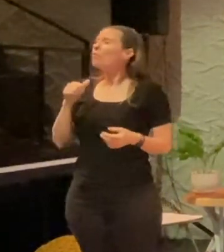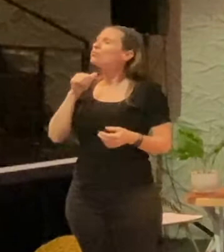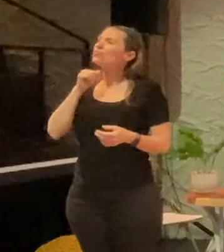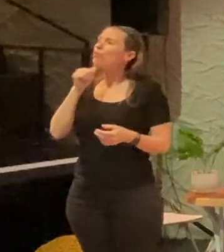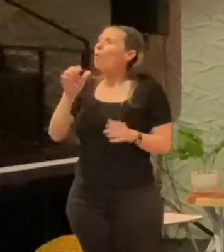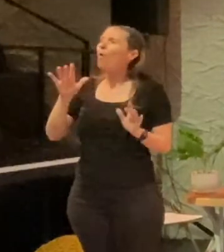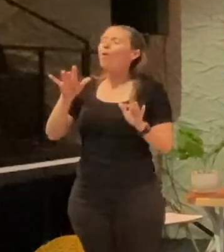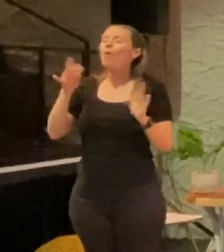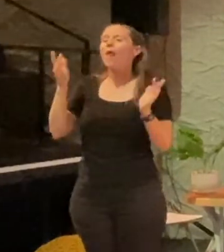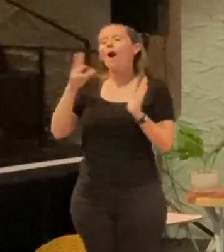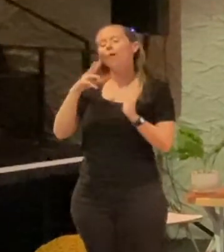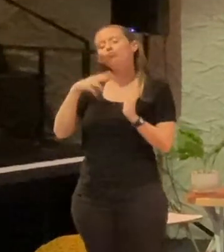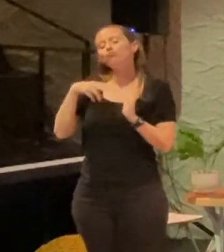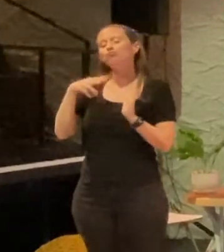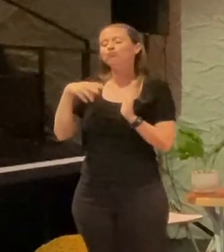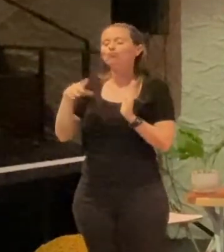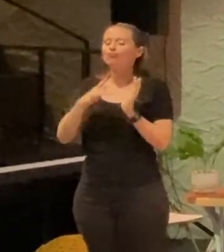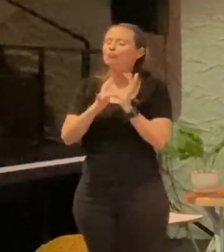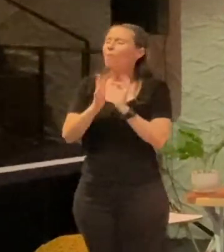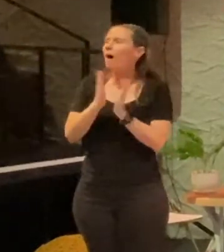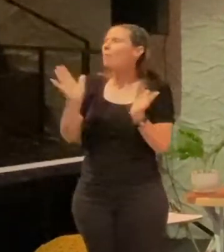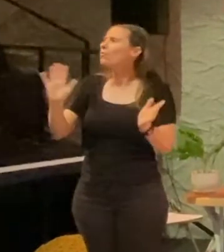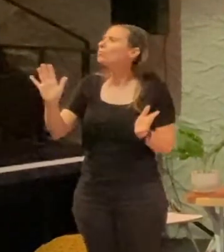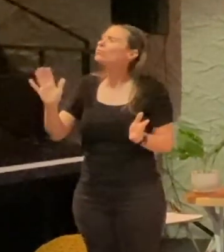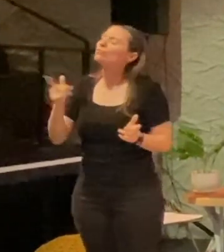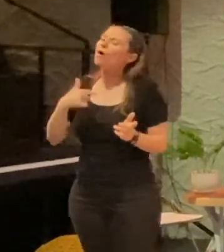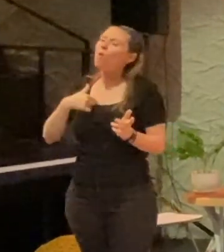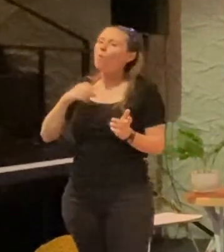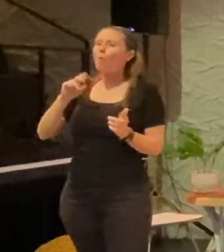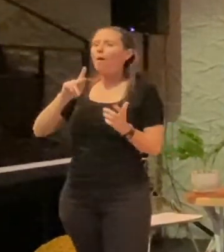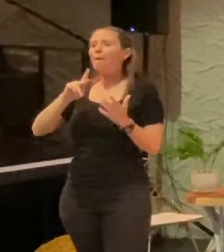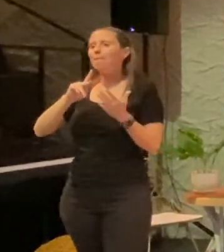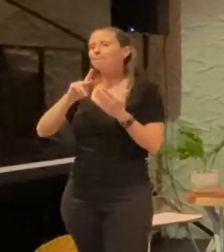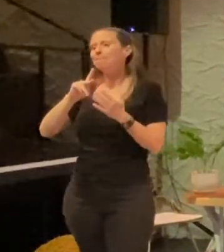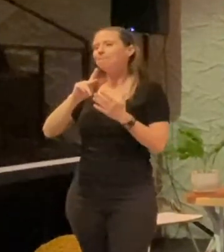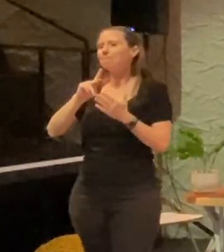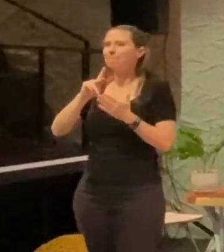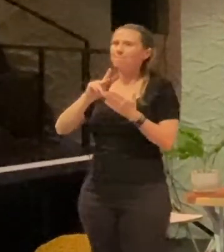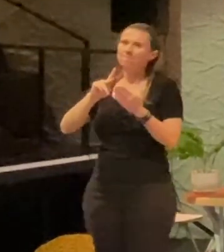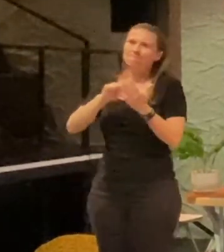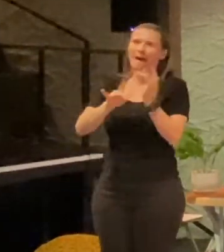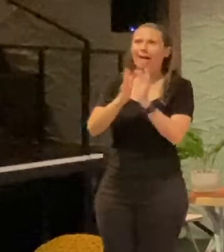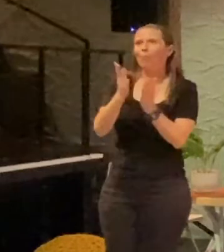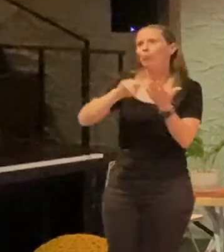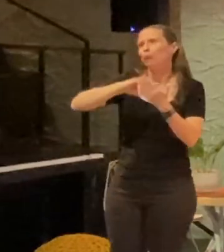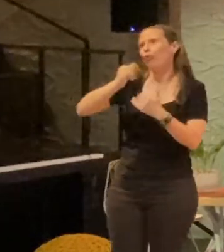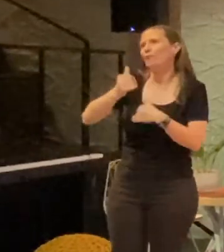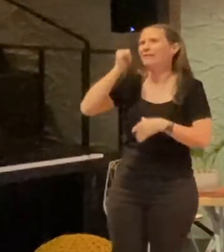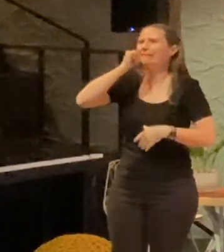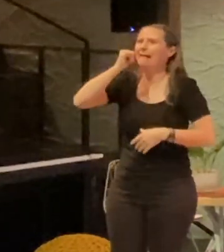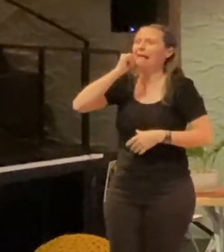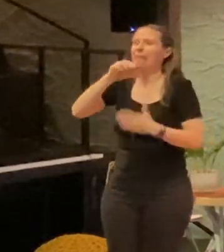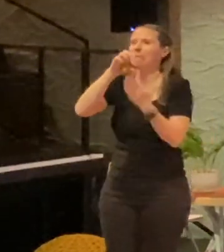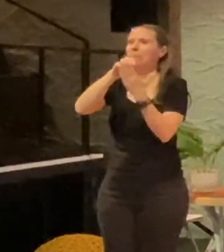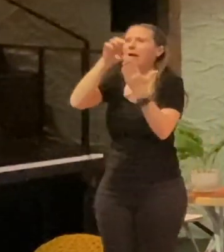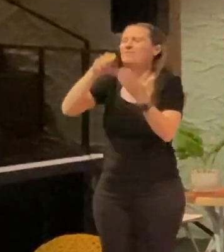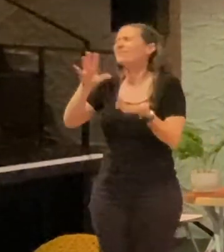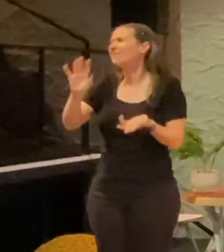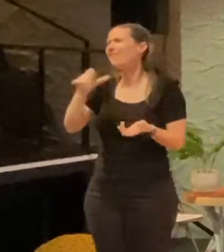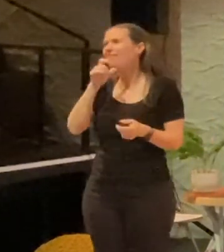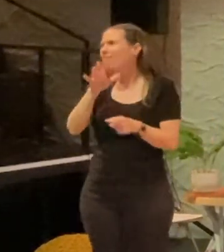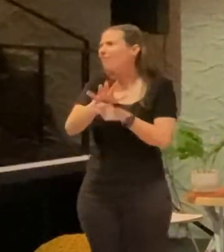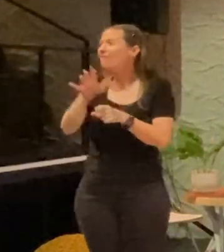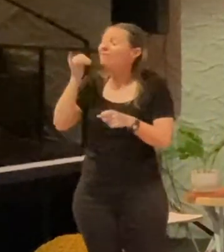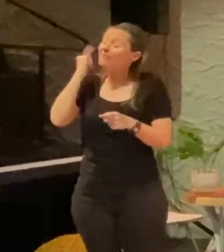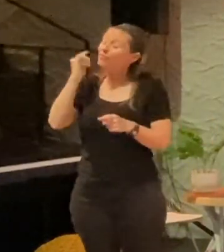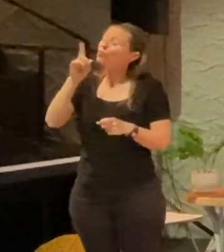Bible. Don't settle for just a Bible Project daily passage. If you want to tap